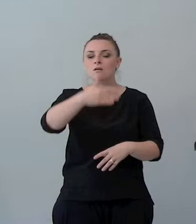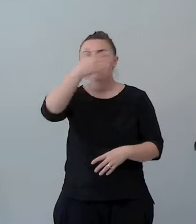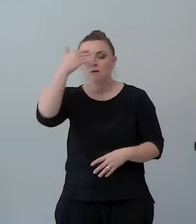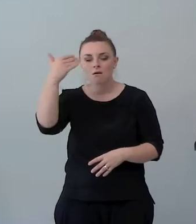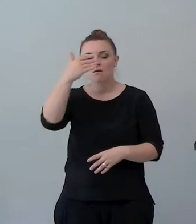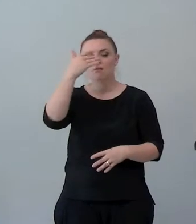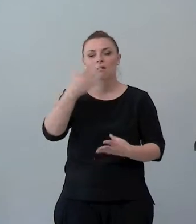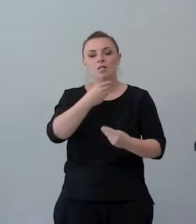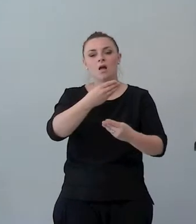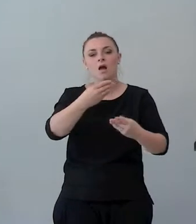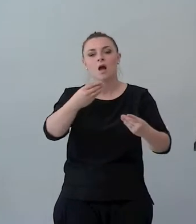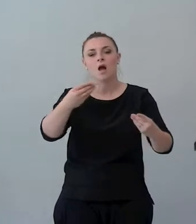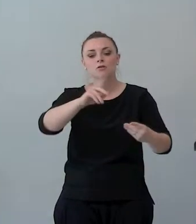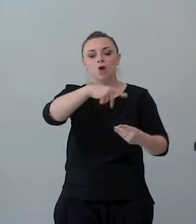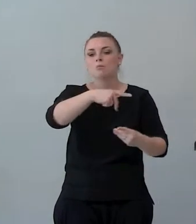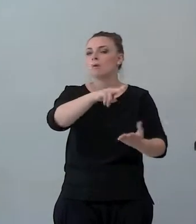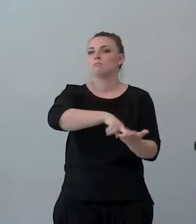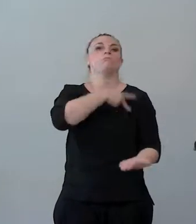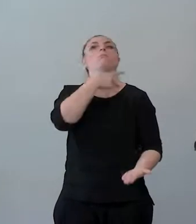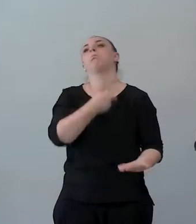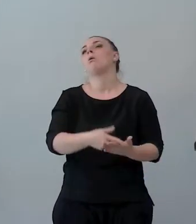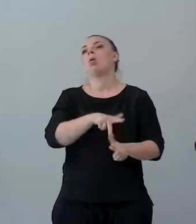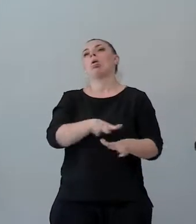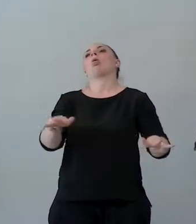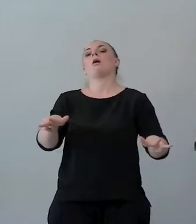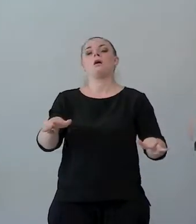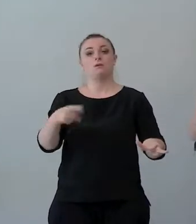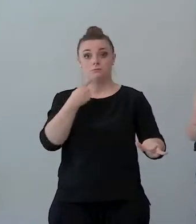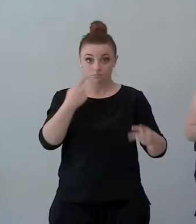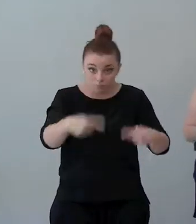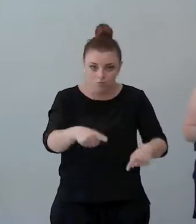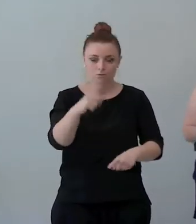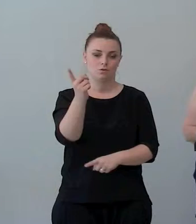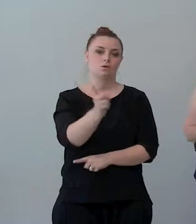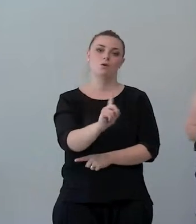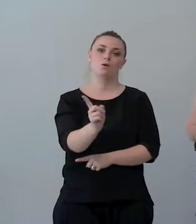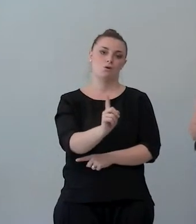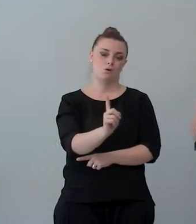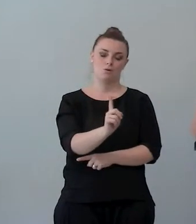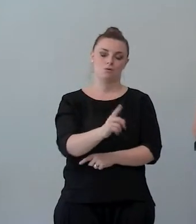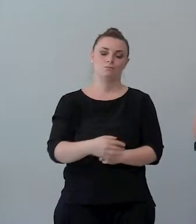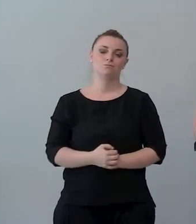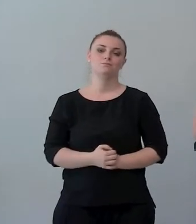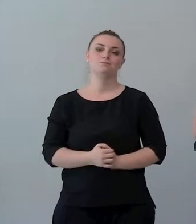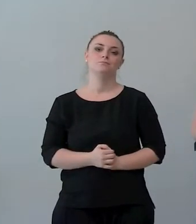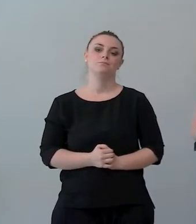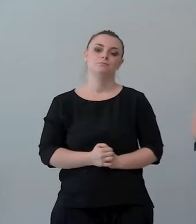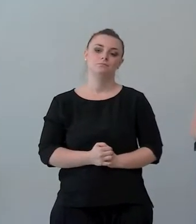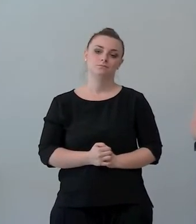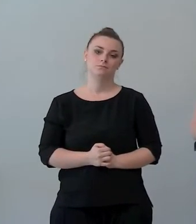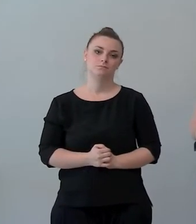lungo che crolliamo esausti. But beware, Paul isn't telling us to work so hard that